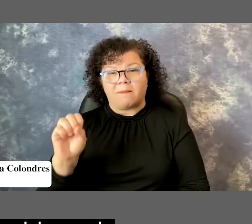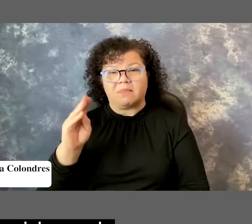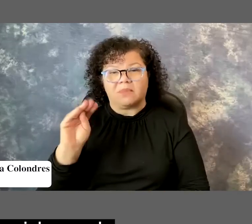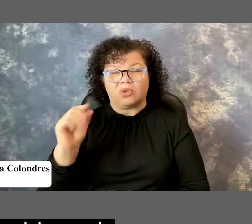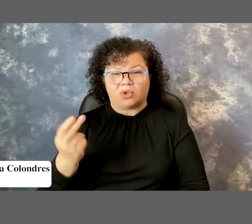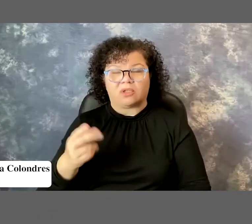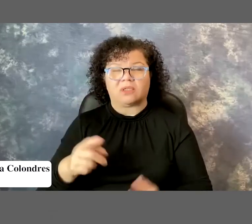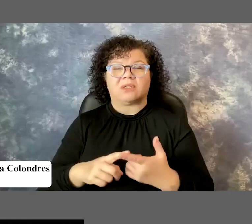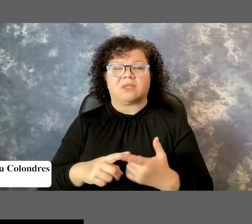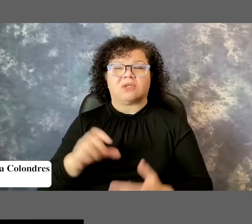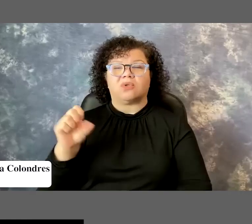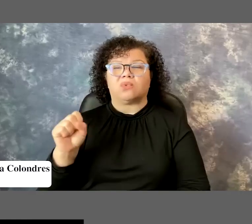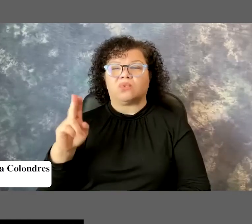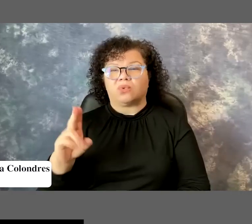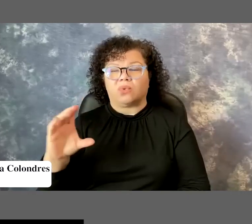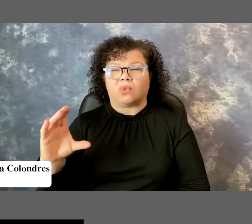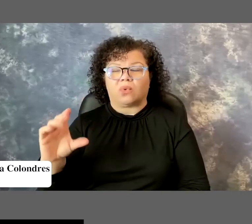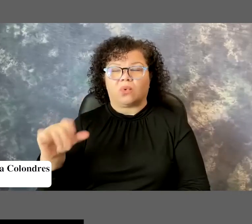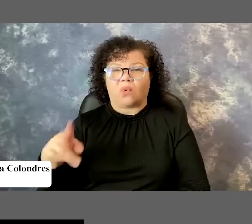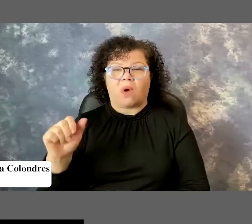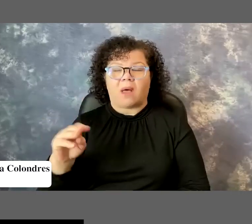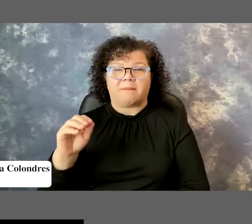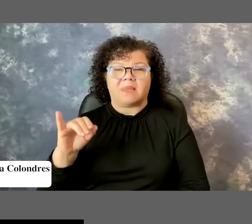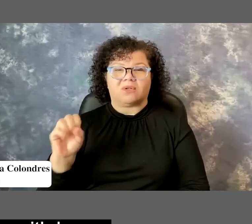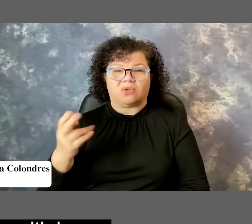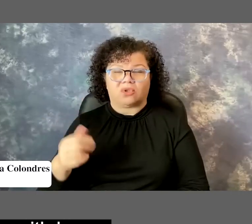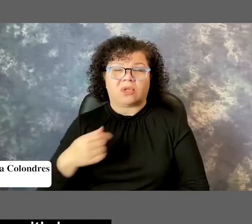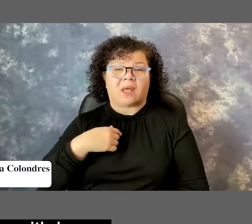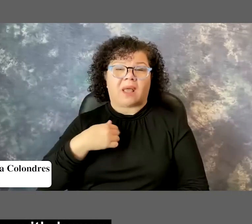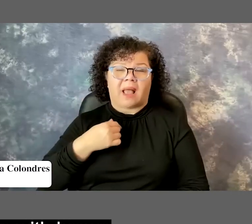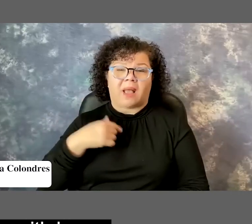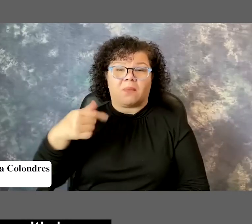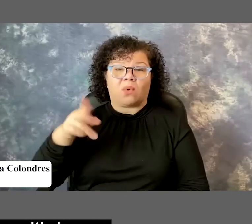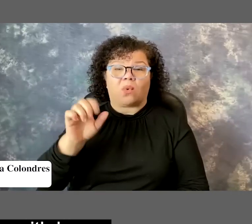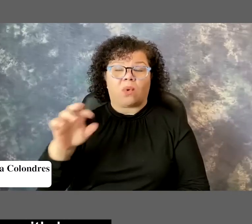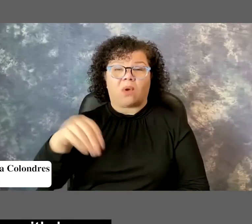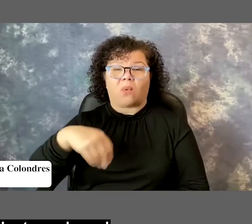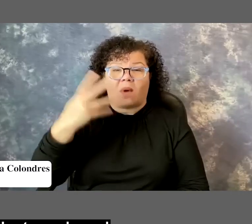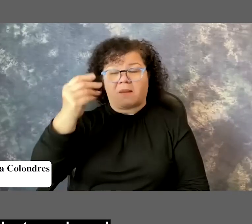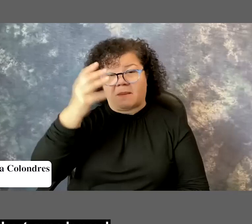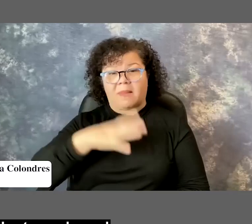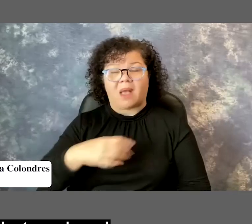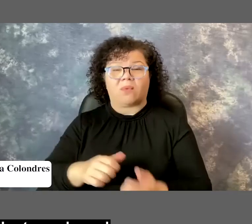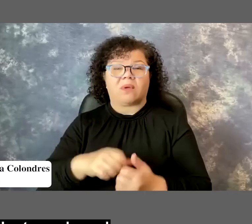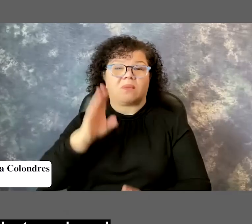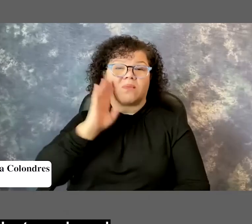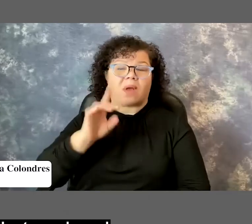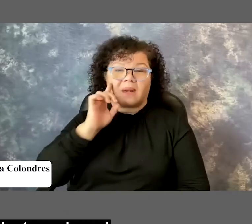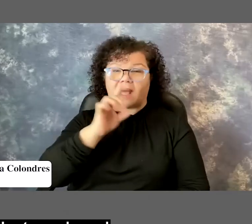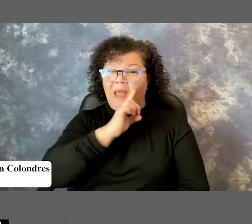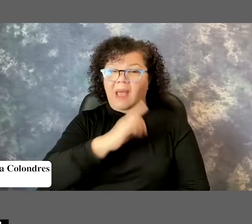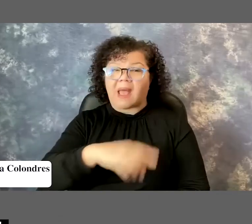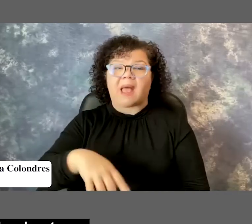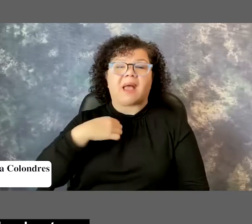he and him pronouns. I'm a queer white man with brown eyes and brown hair, but my